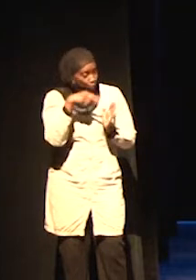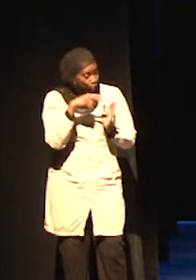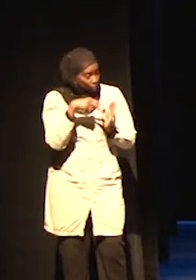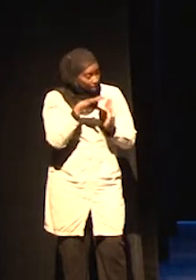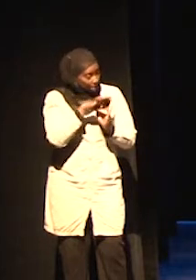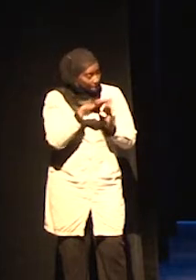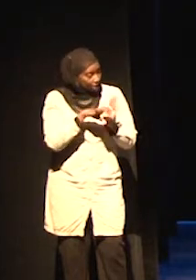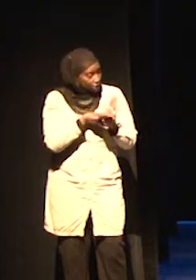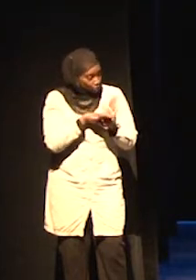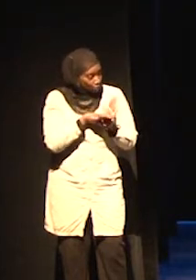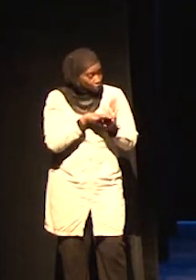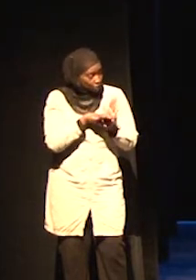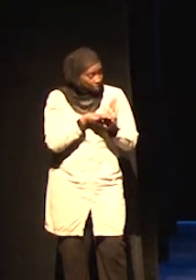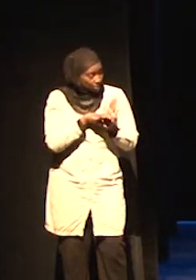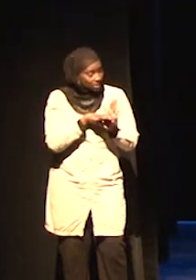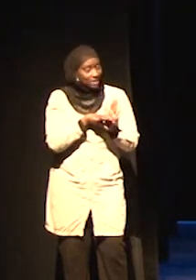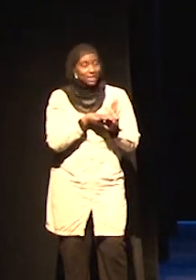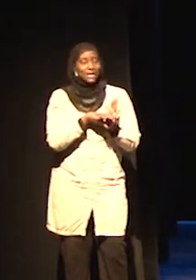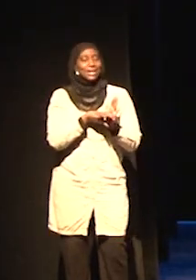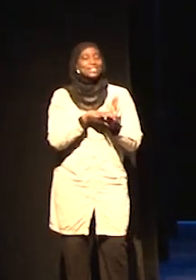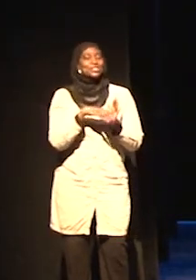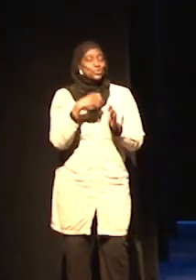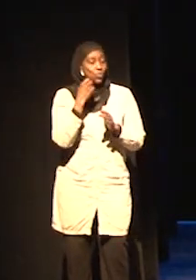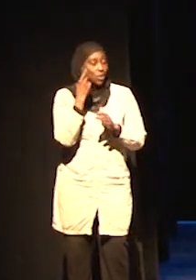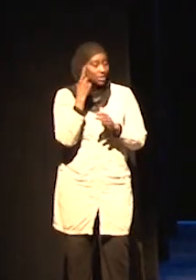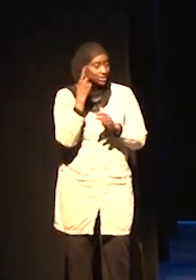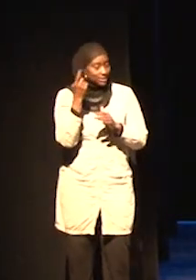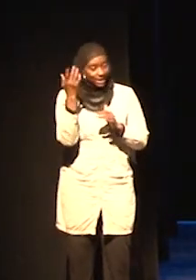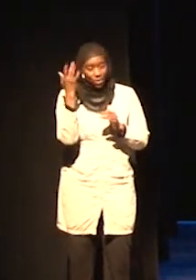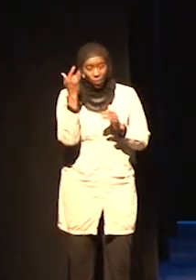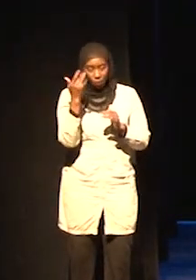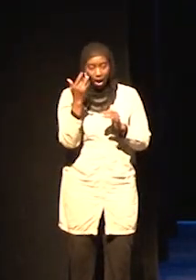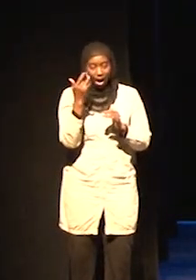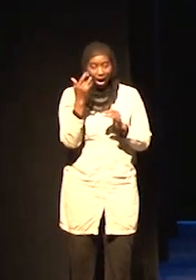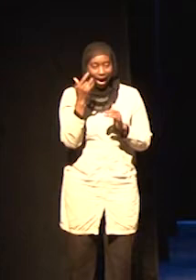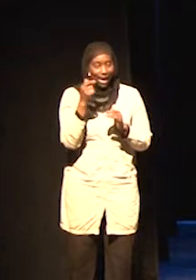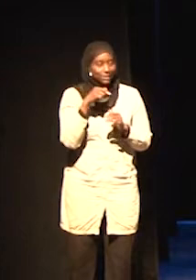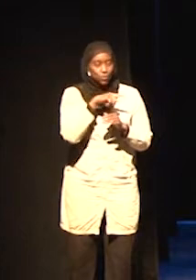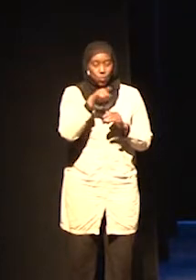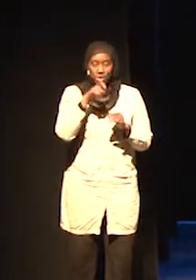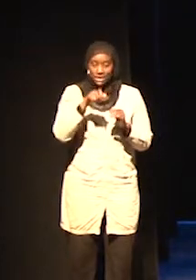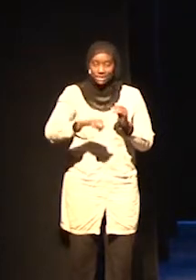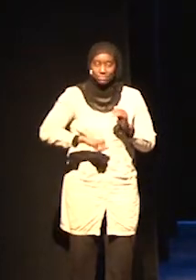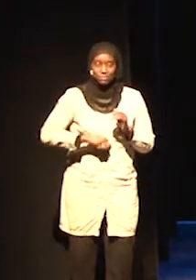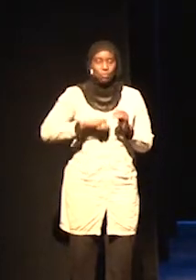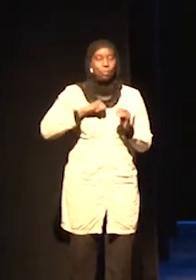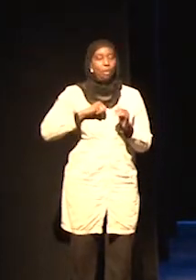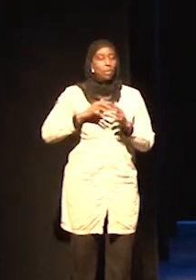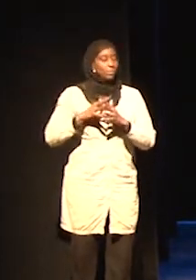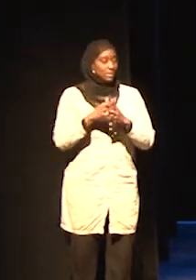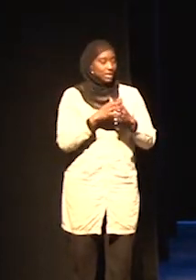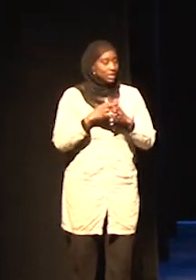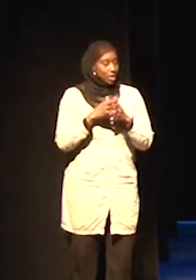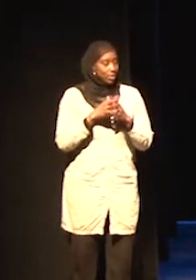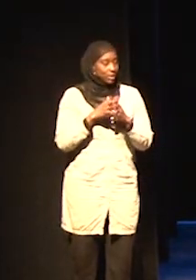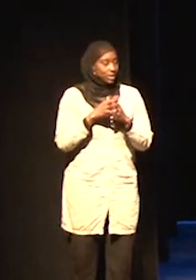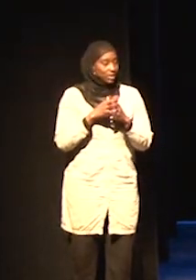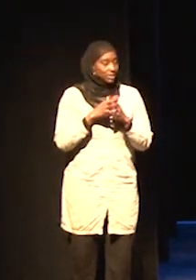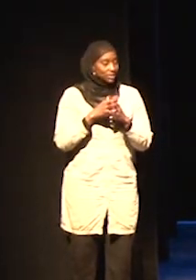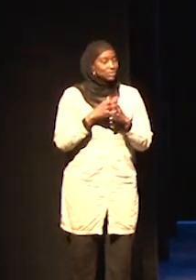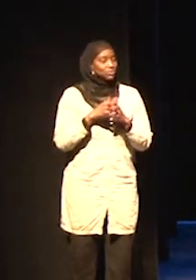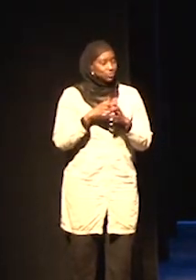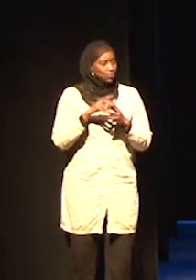is, we are so proud to be American. We are so proud to be part of this nation, because I don't call